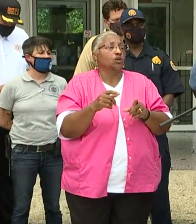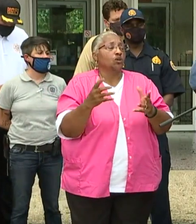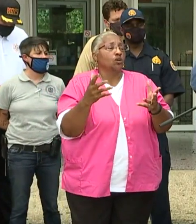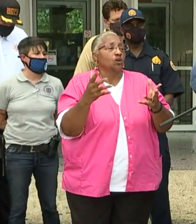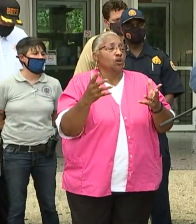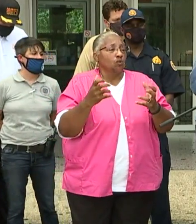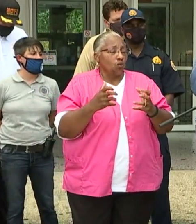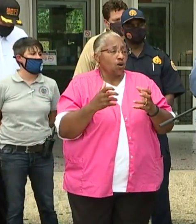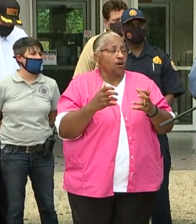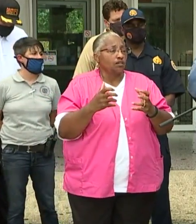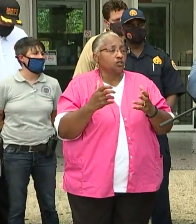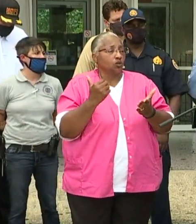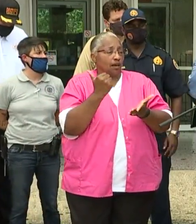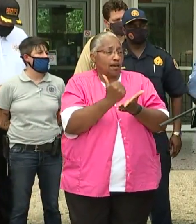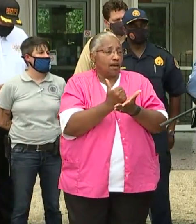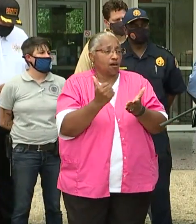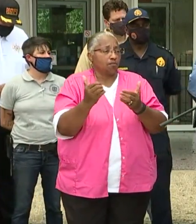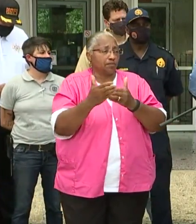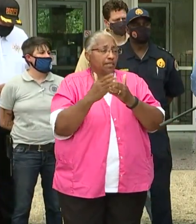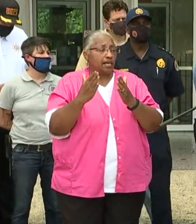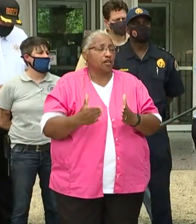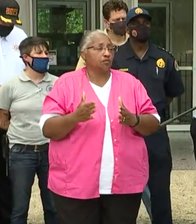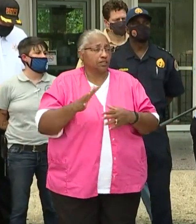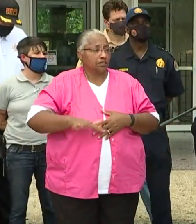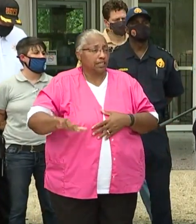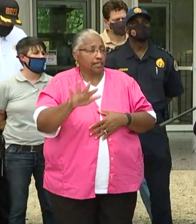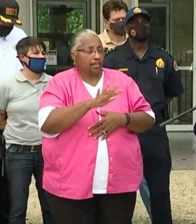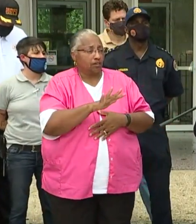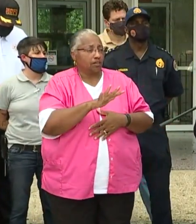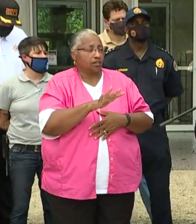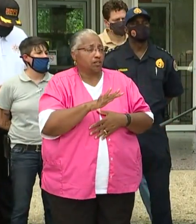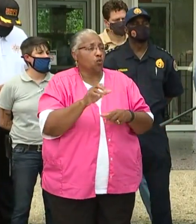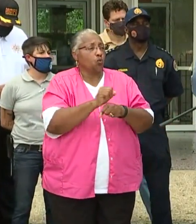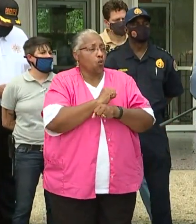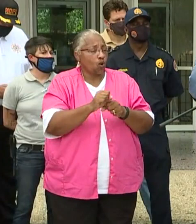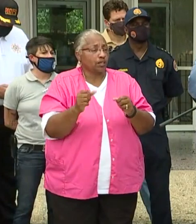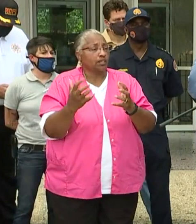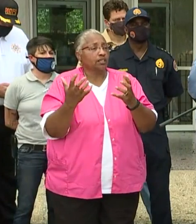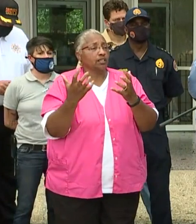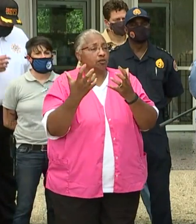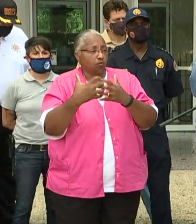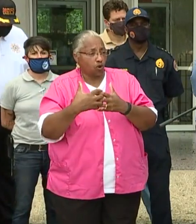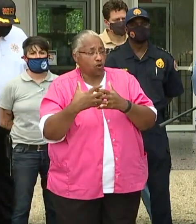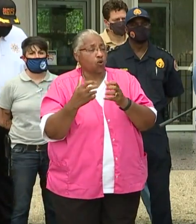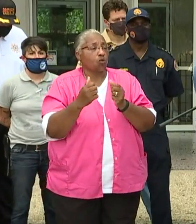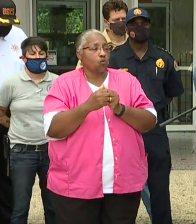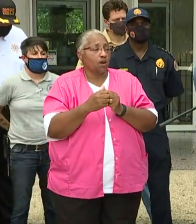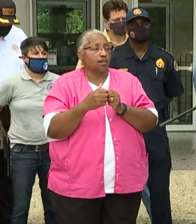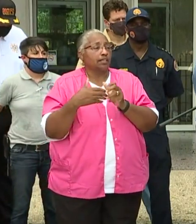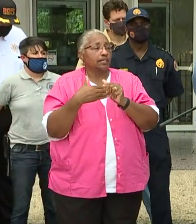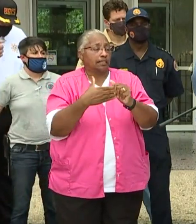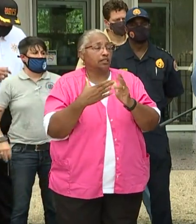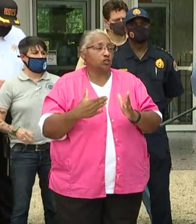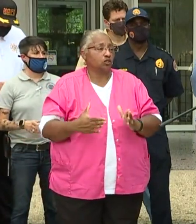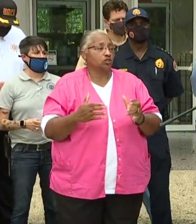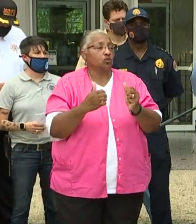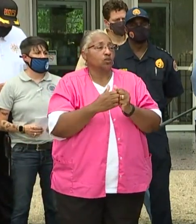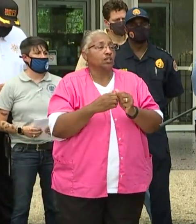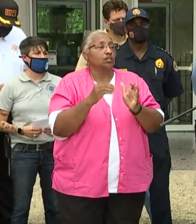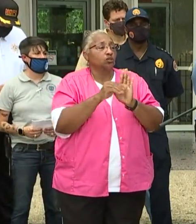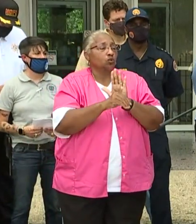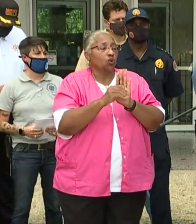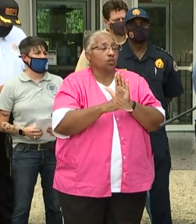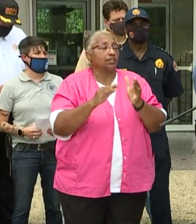neighborhood specific, areas throughout districts, working in partnership with neighborhood leadership, with the New Orleans